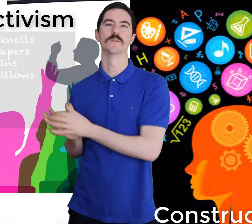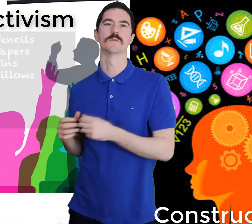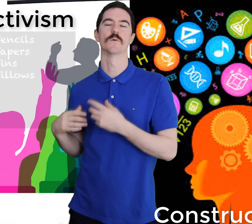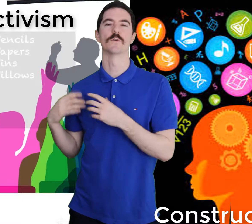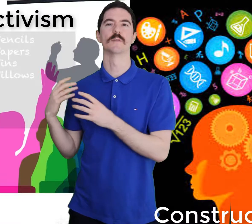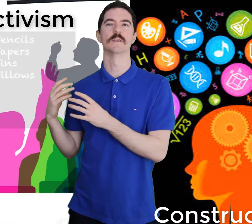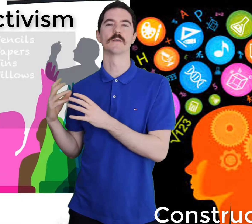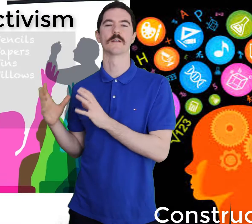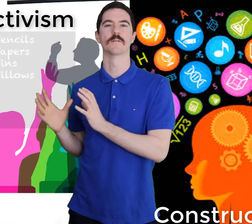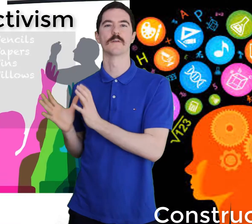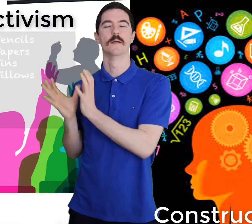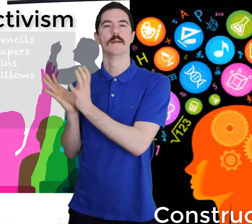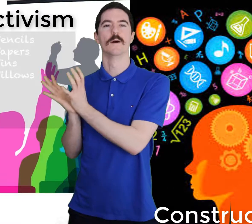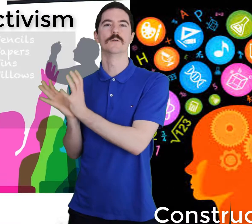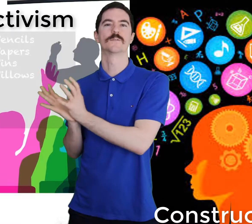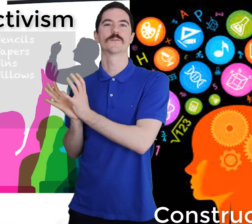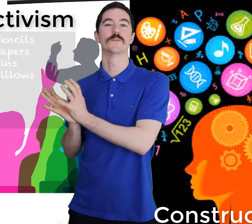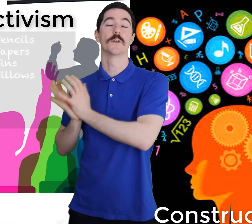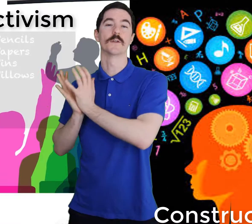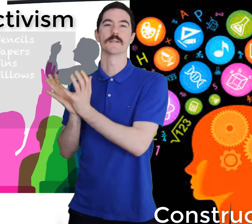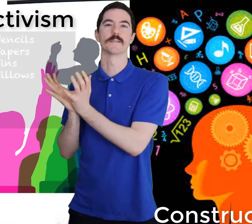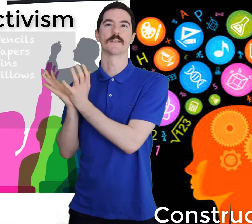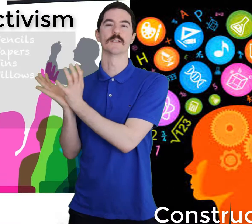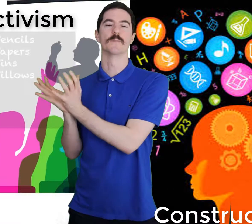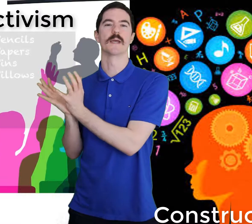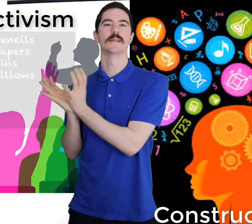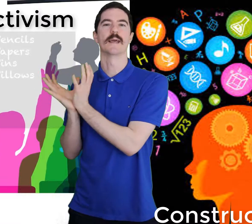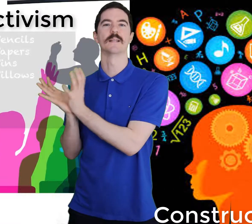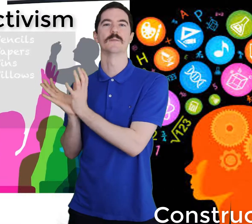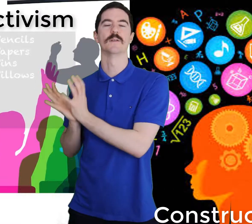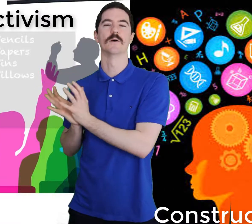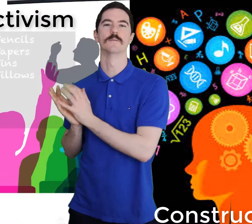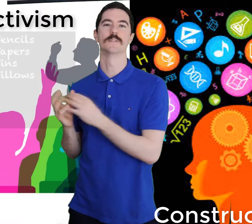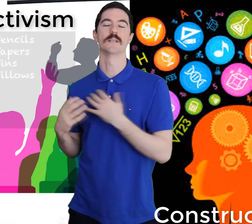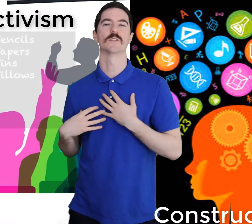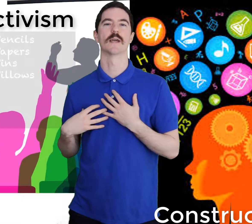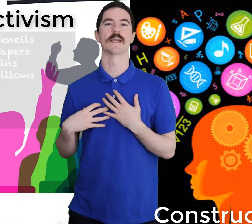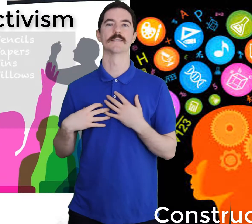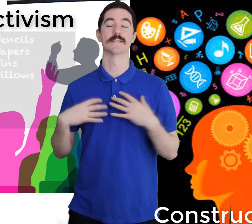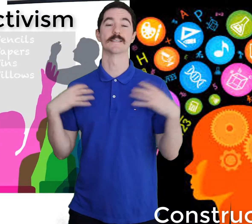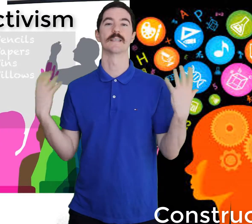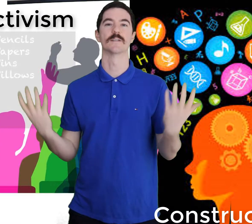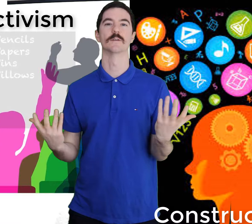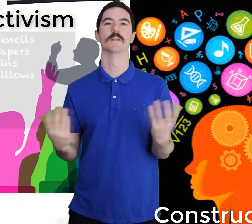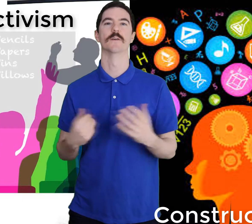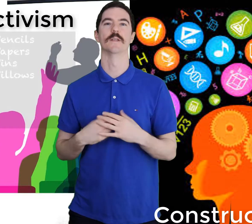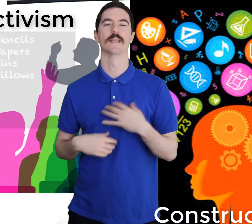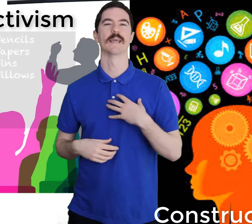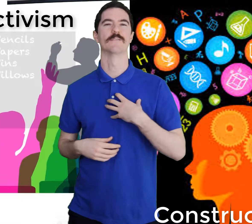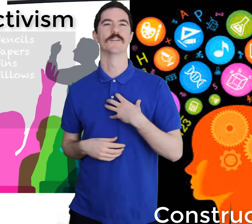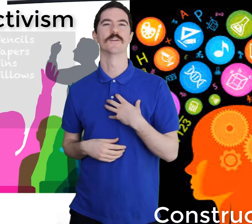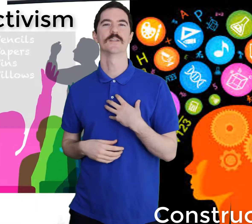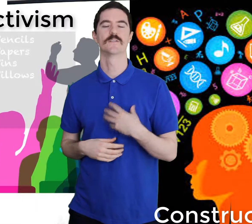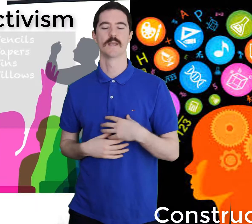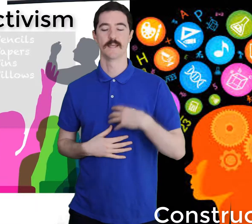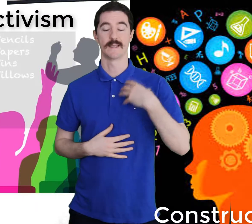is more of the kind of old school, though not necessarily bad, element of teacher as the center of the learning. They have the knowledge, they have